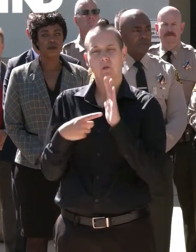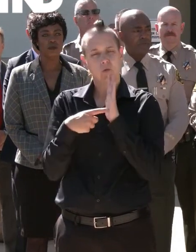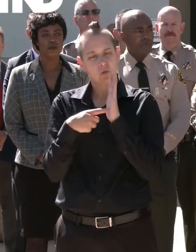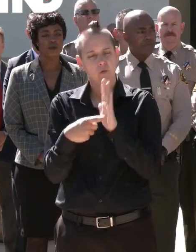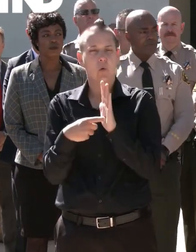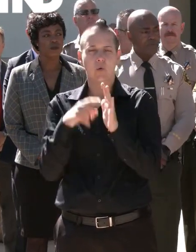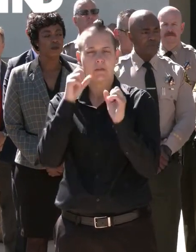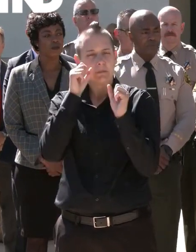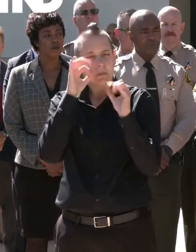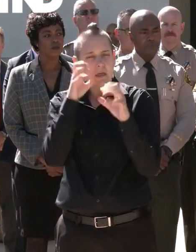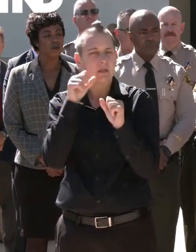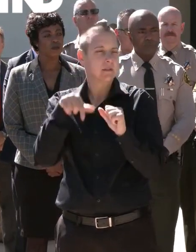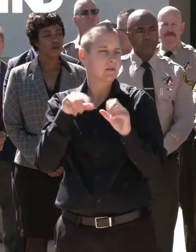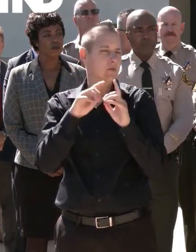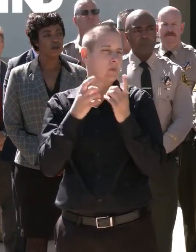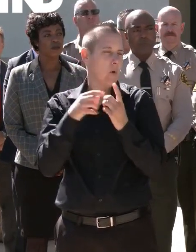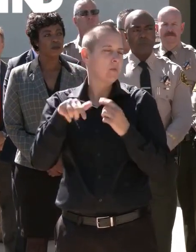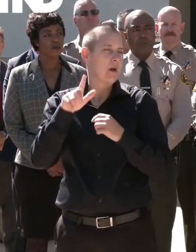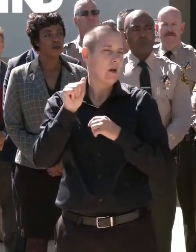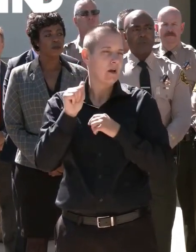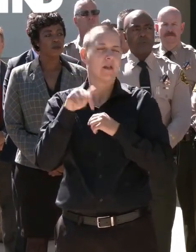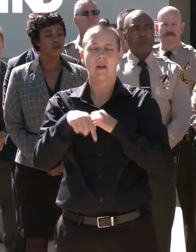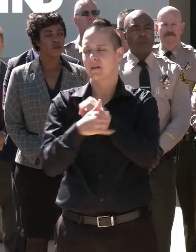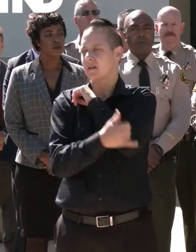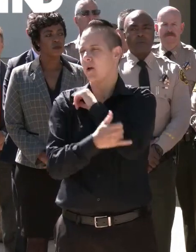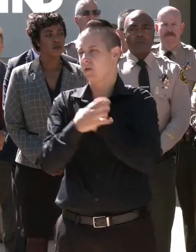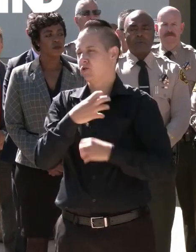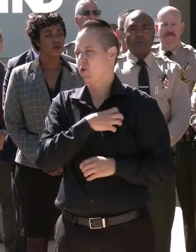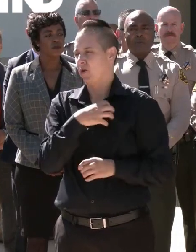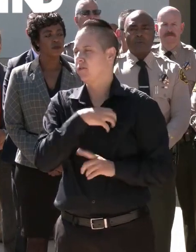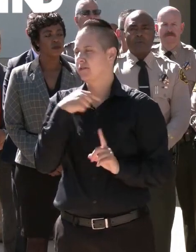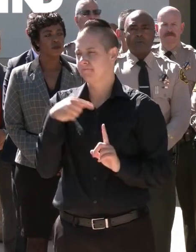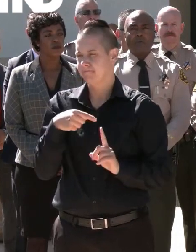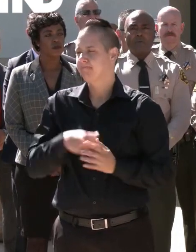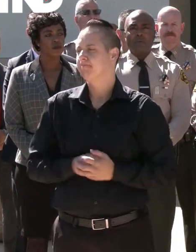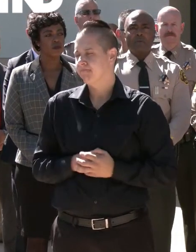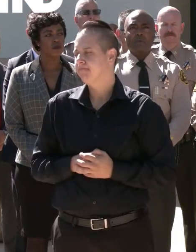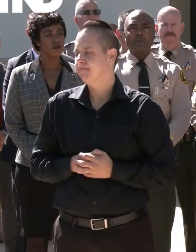shows just what an amazing department the Los Angeles County Sheriff's Department is.